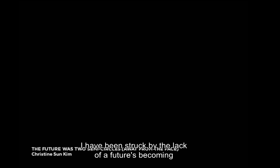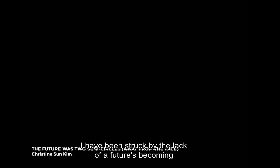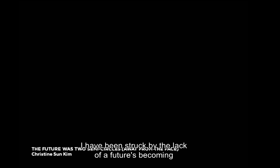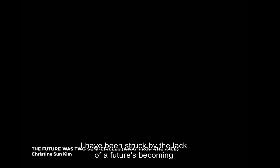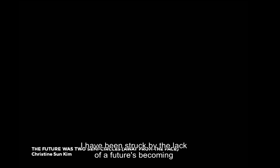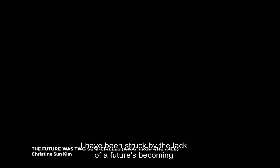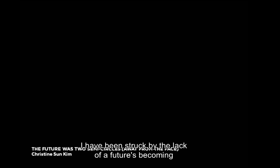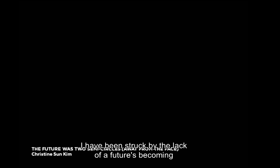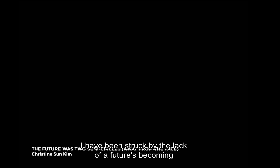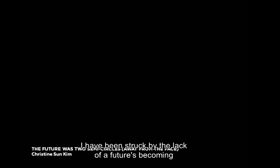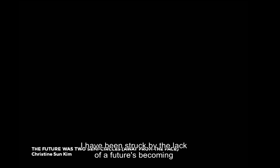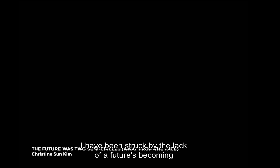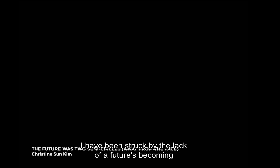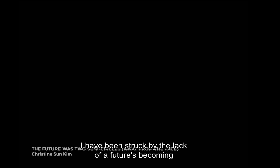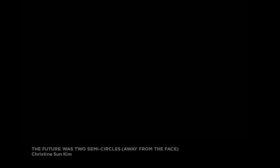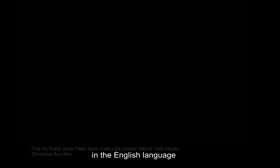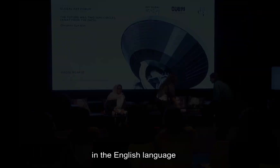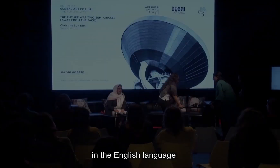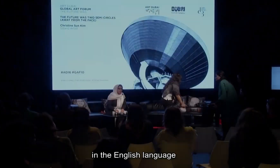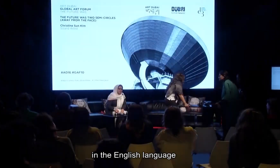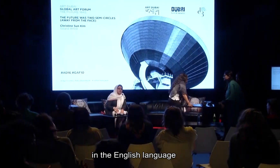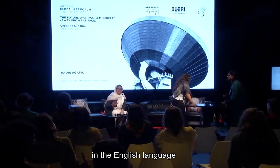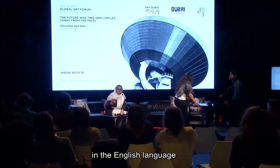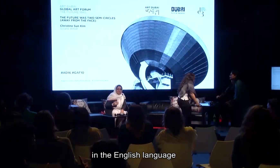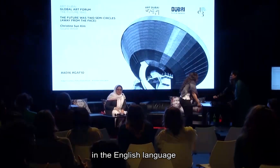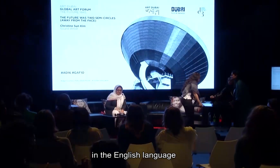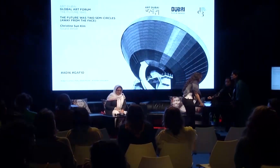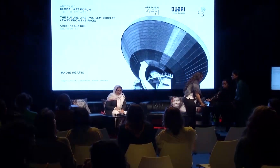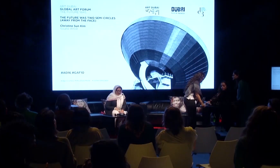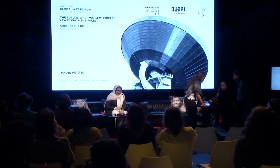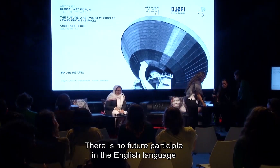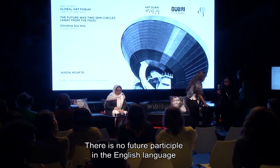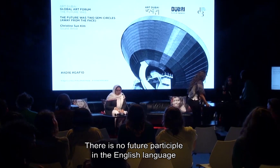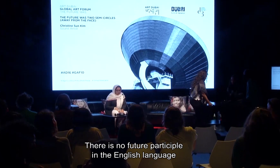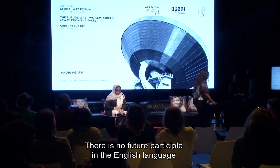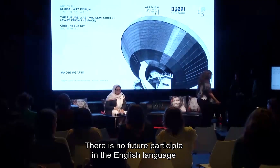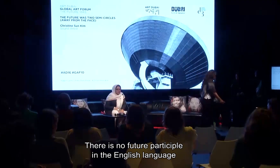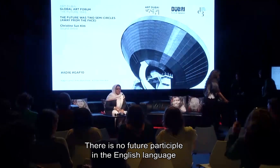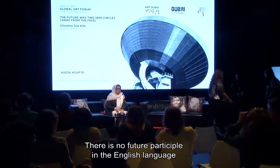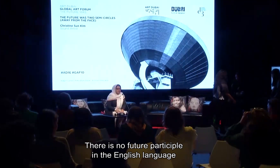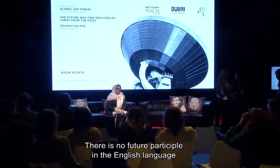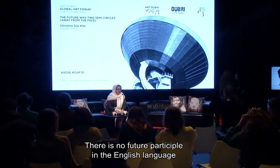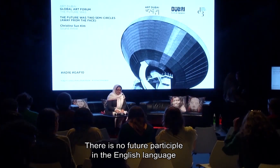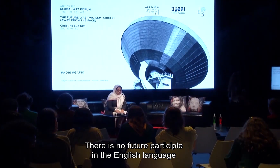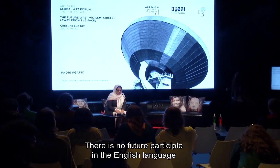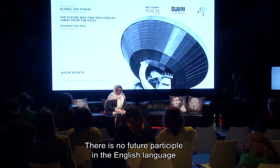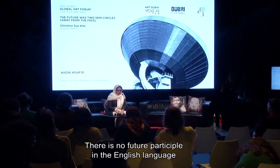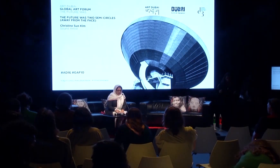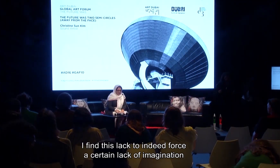I have been struck by the lack of a future's becoming in the English language. There is no future participle in the English language. I find